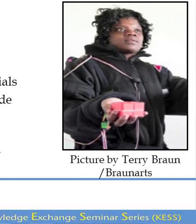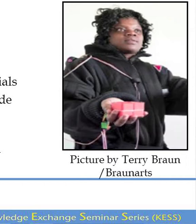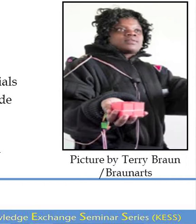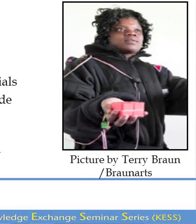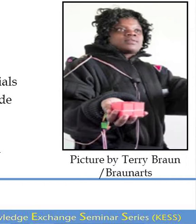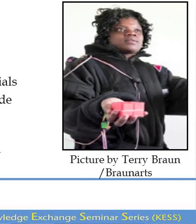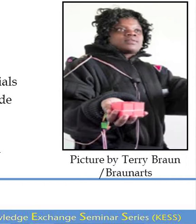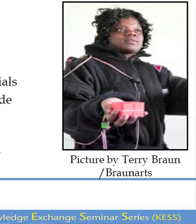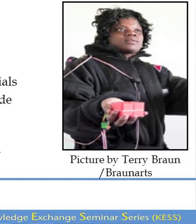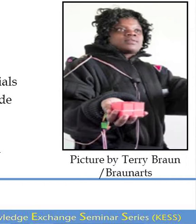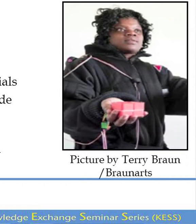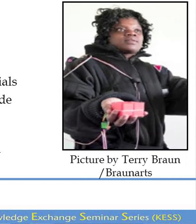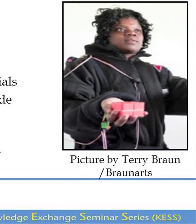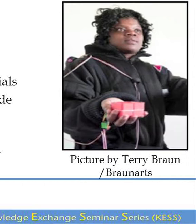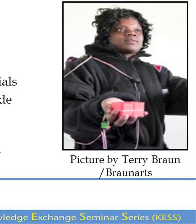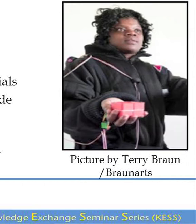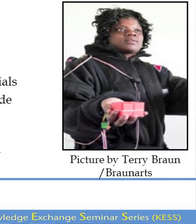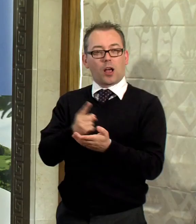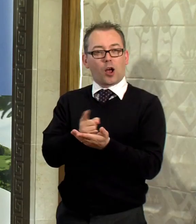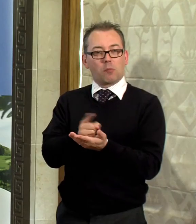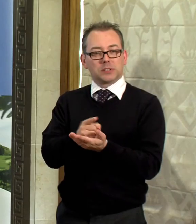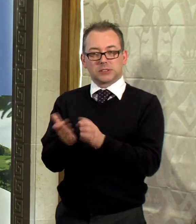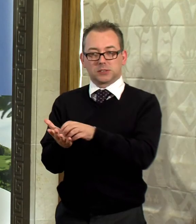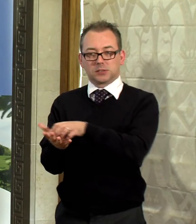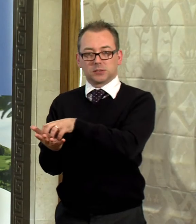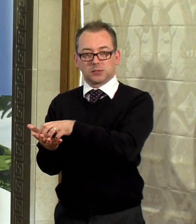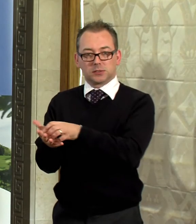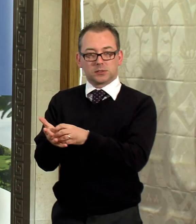working similarly to a compass.